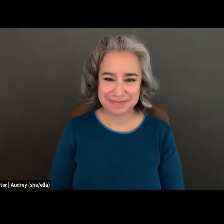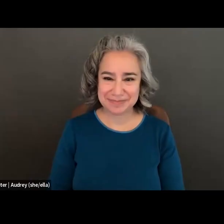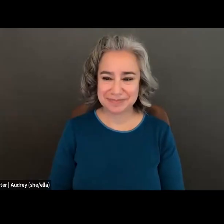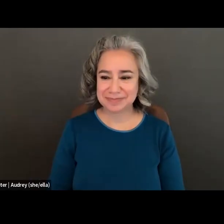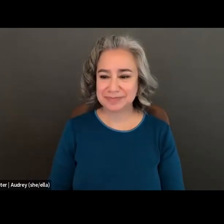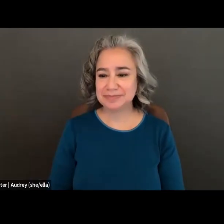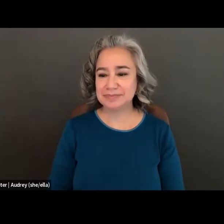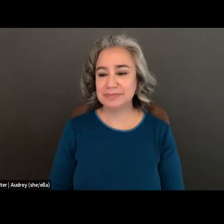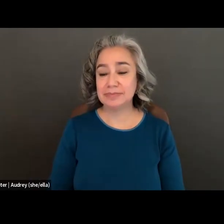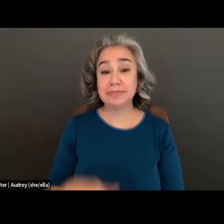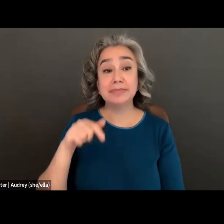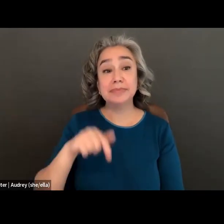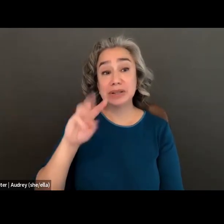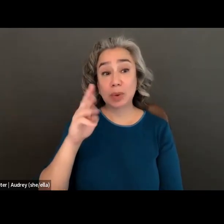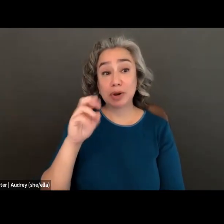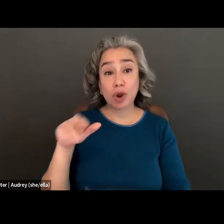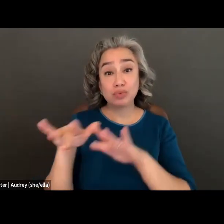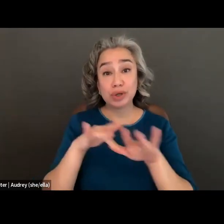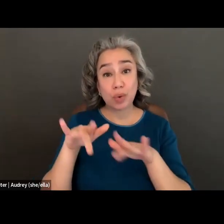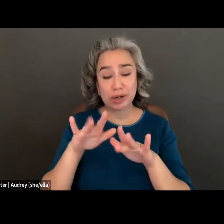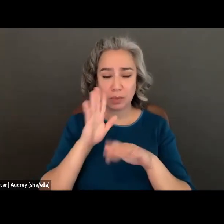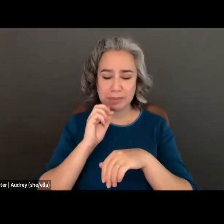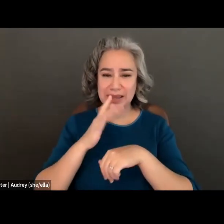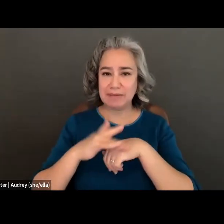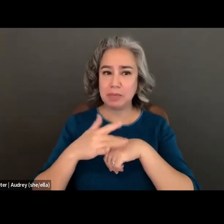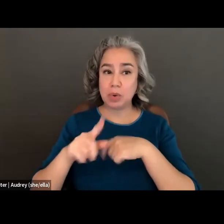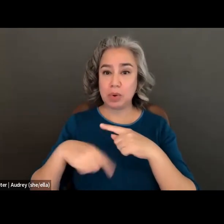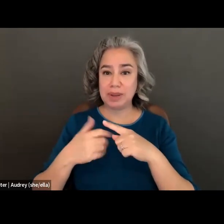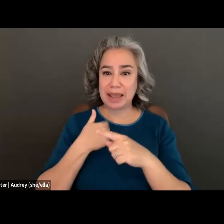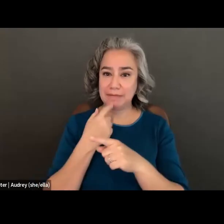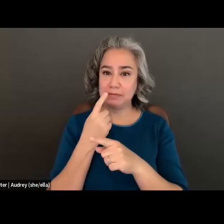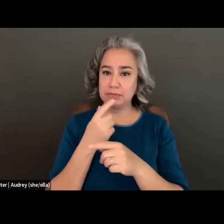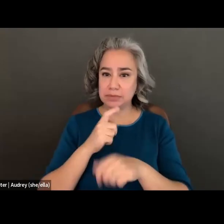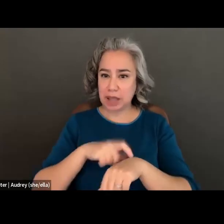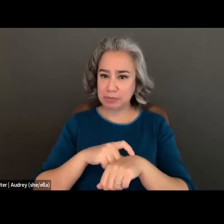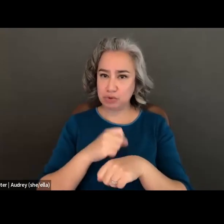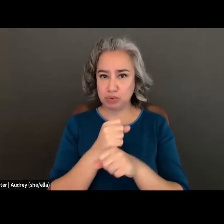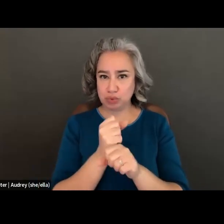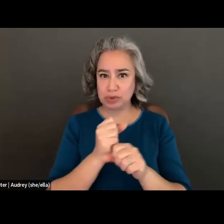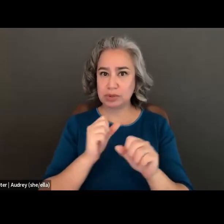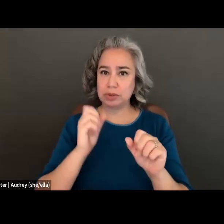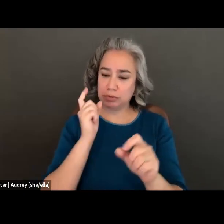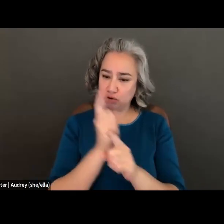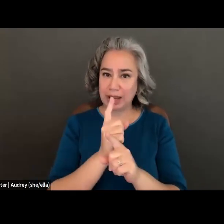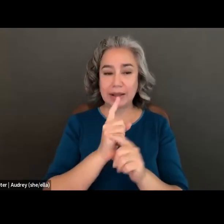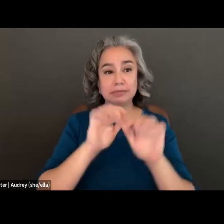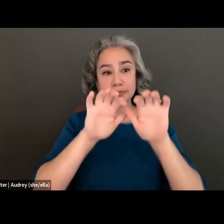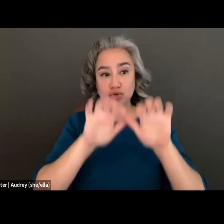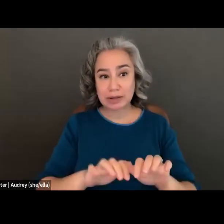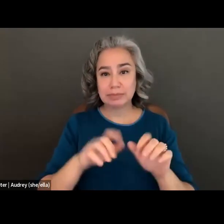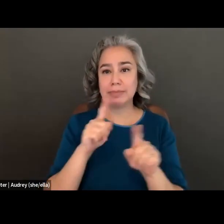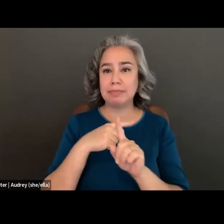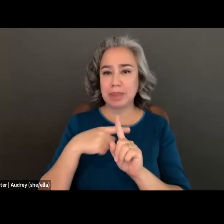The recording of this webinar will be available once we've had time to produce a corrected transcript and a video with open captions. Everything